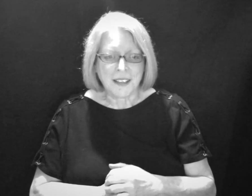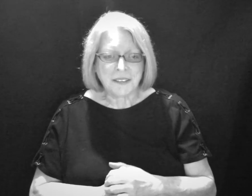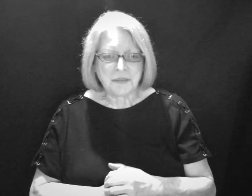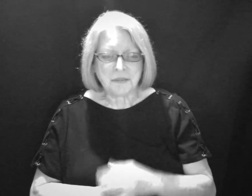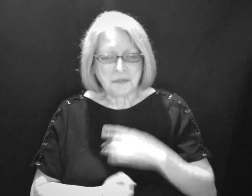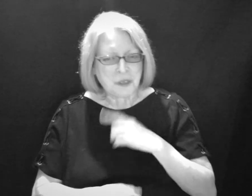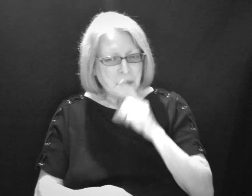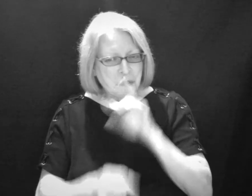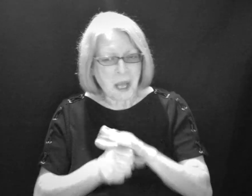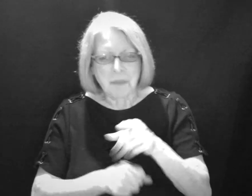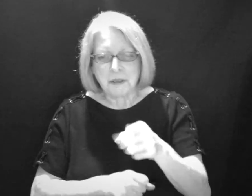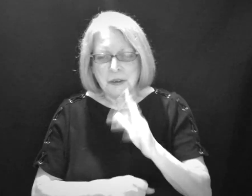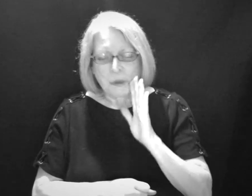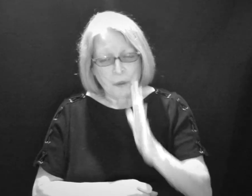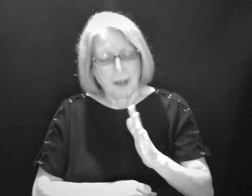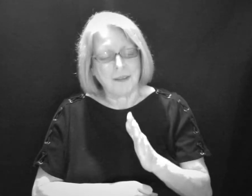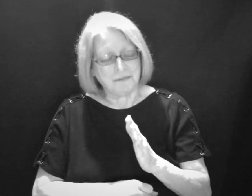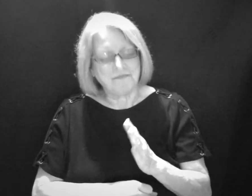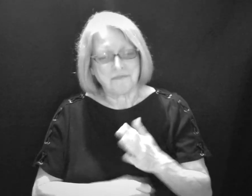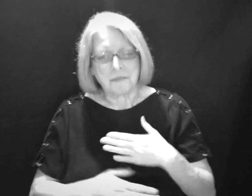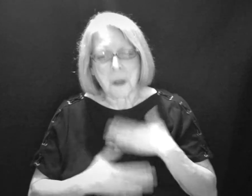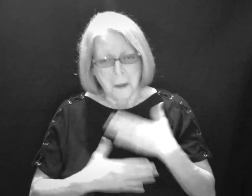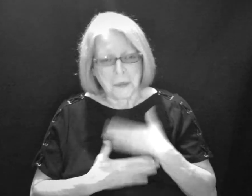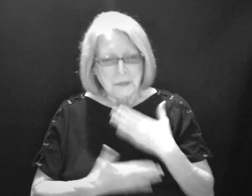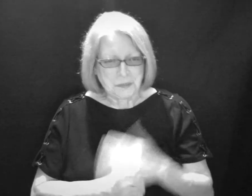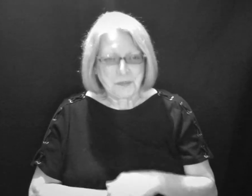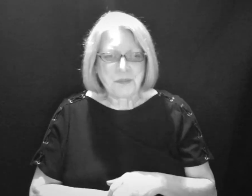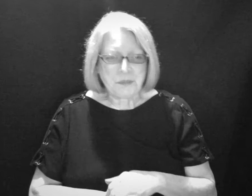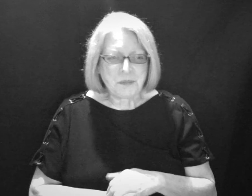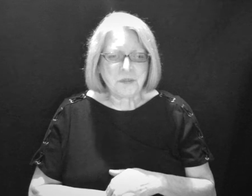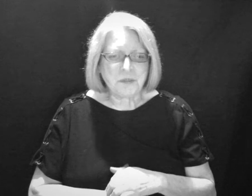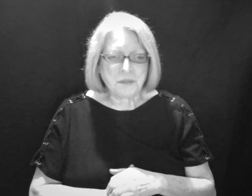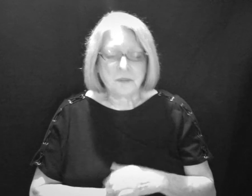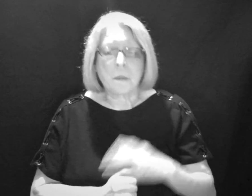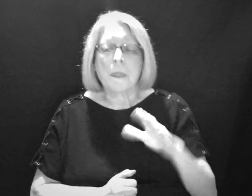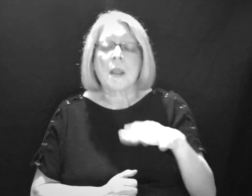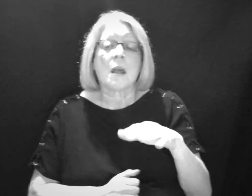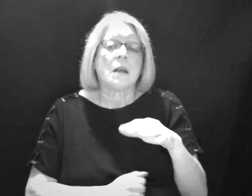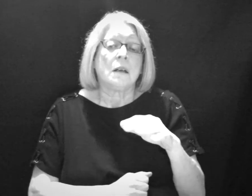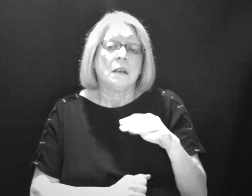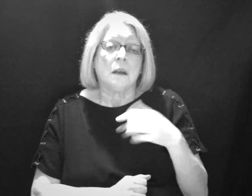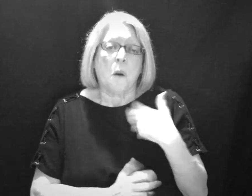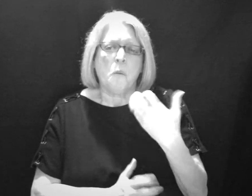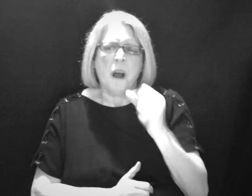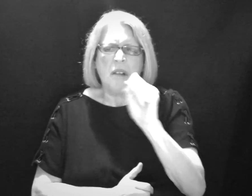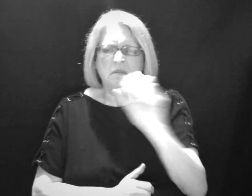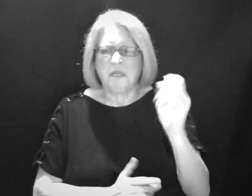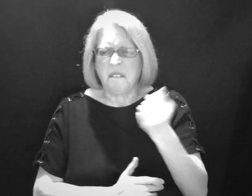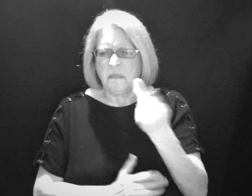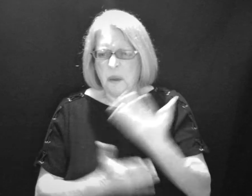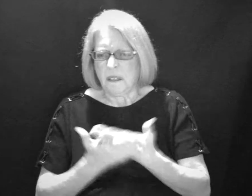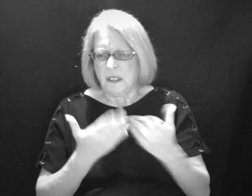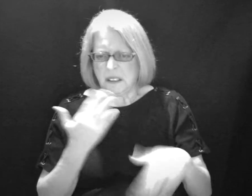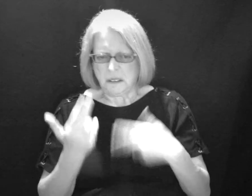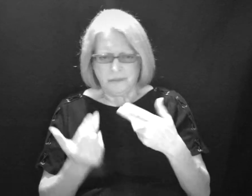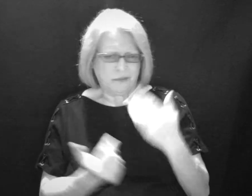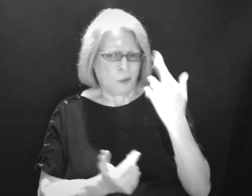letter spacing. Margin top, let's do 174, about, doesn't need to be perfect. Margin